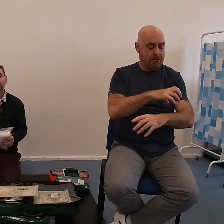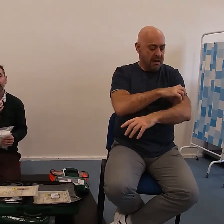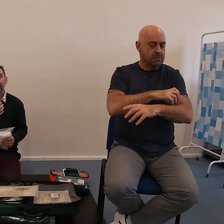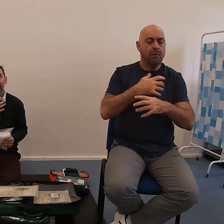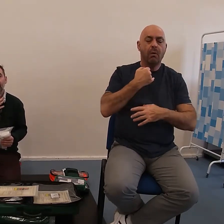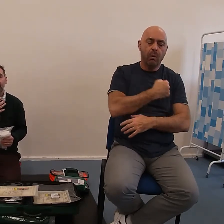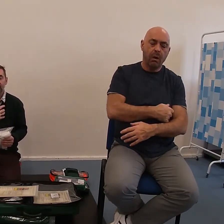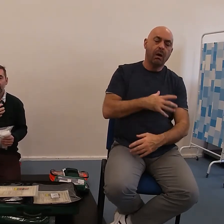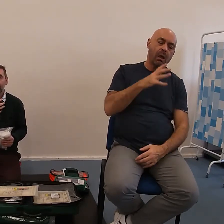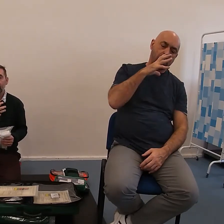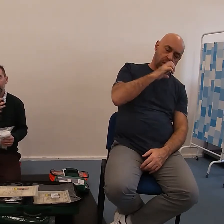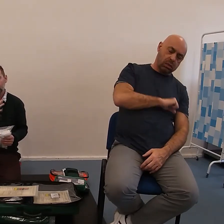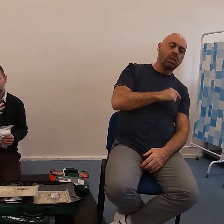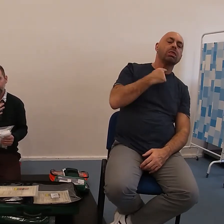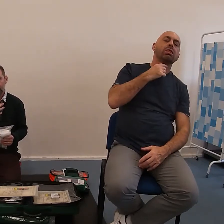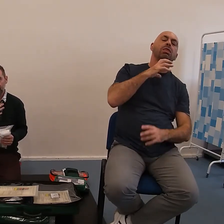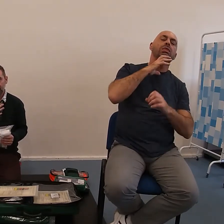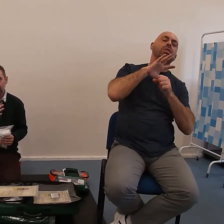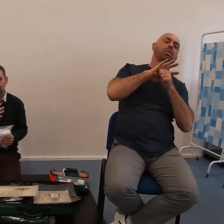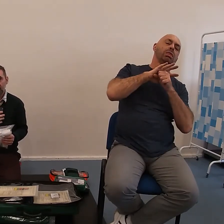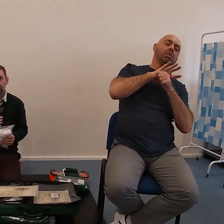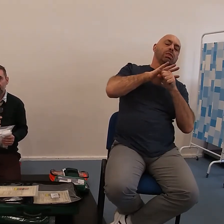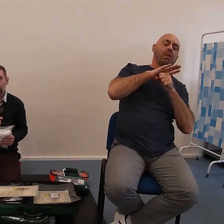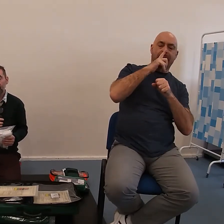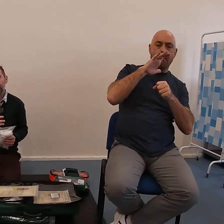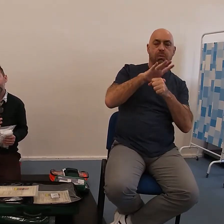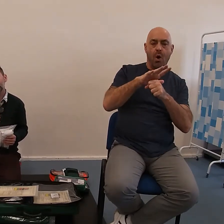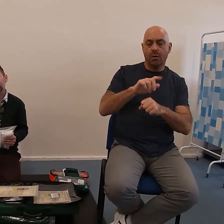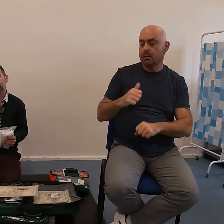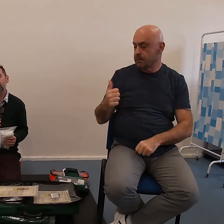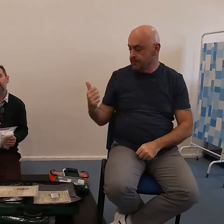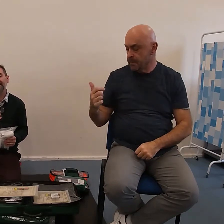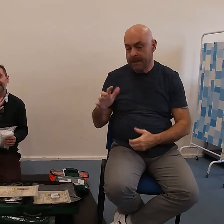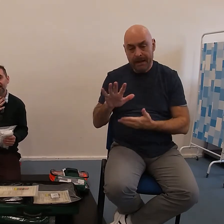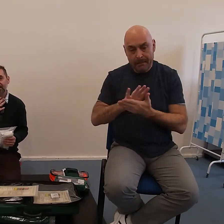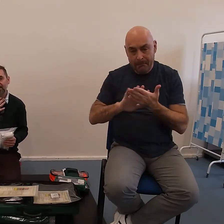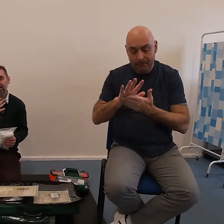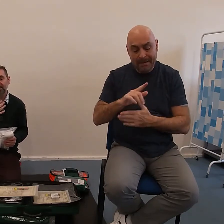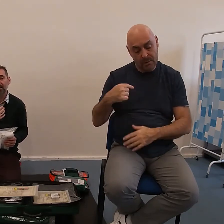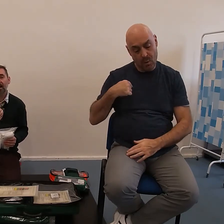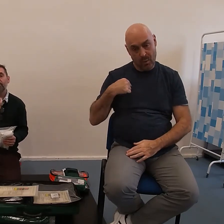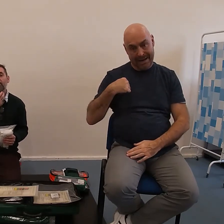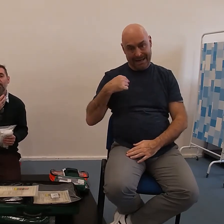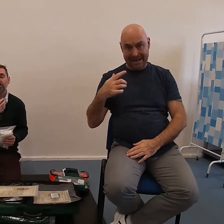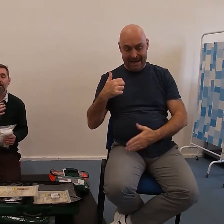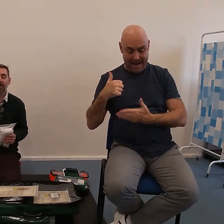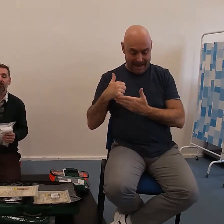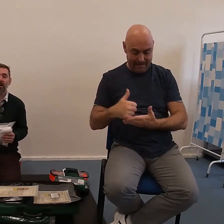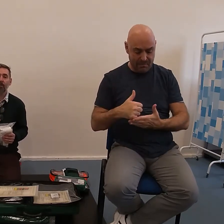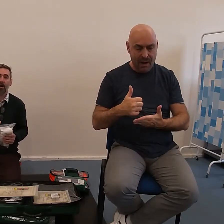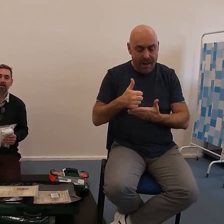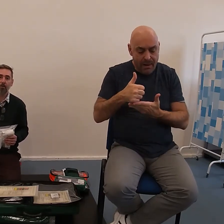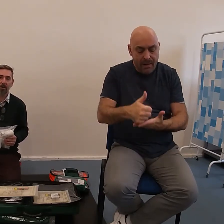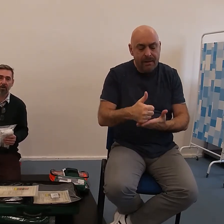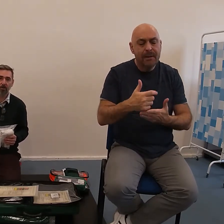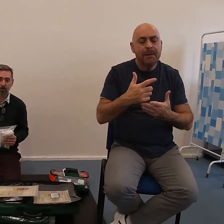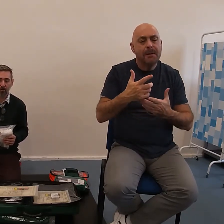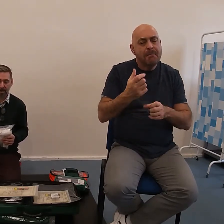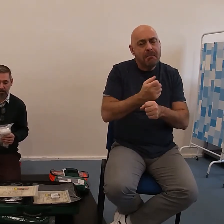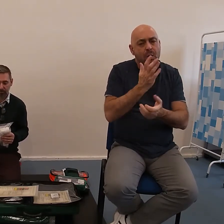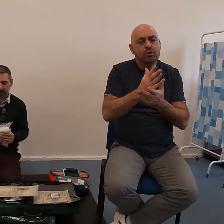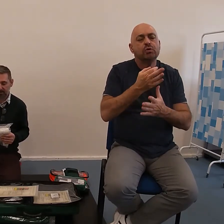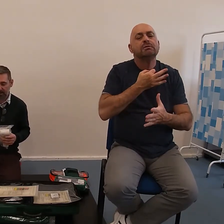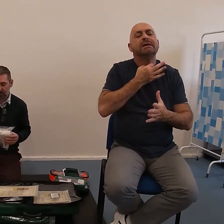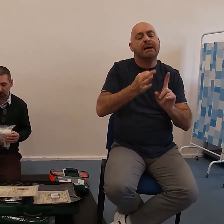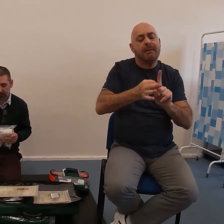and subsequently airways become partially obstructed. So we may have to assist and promote a better airway so we can